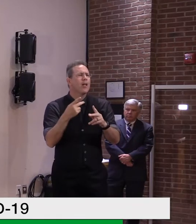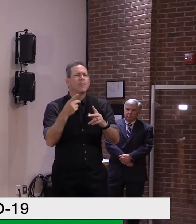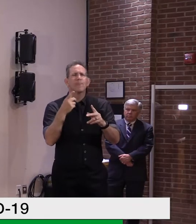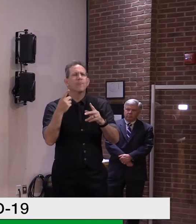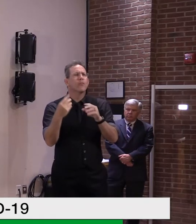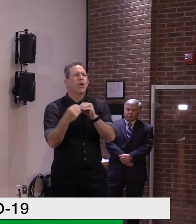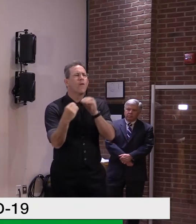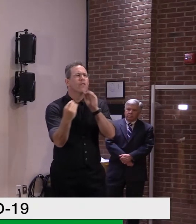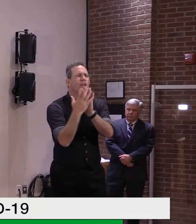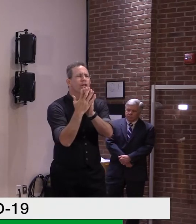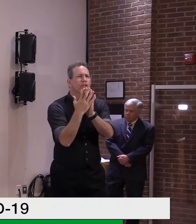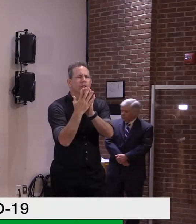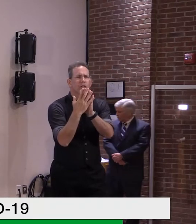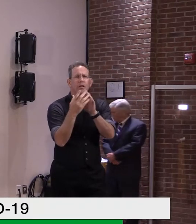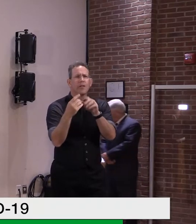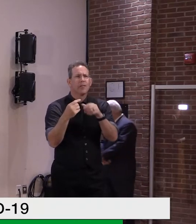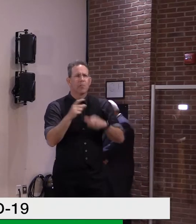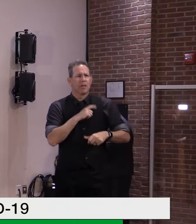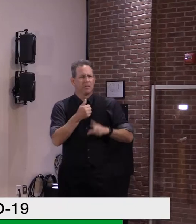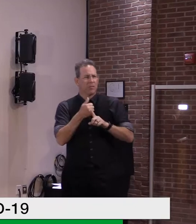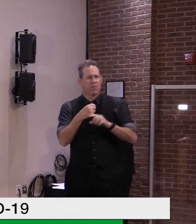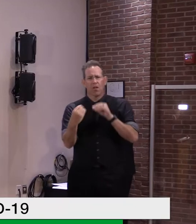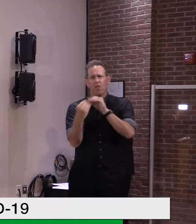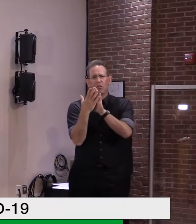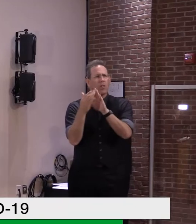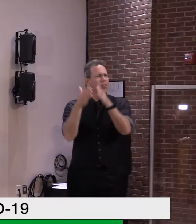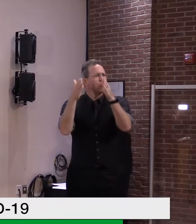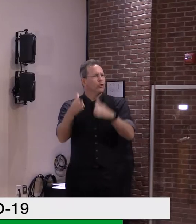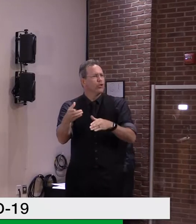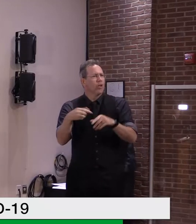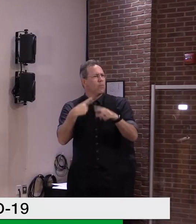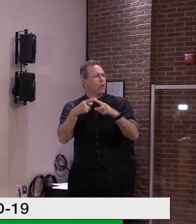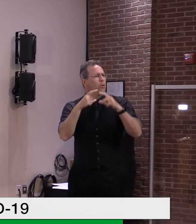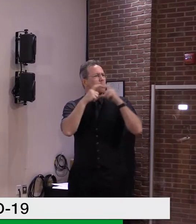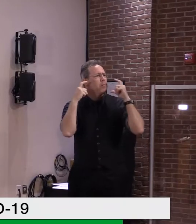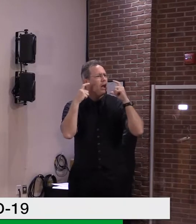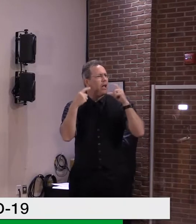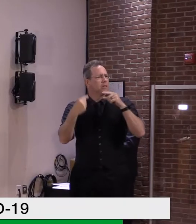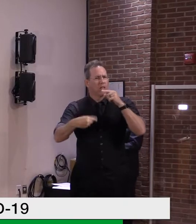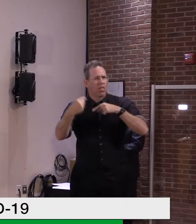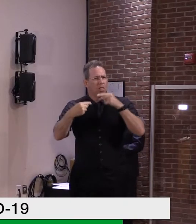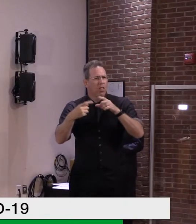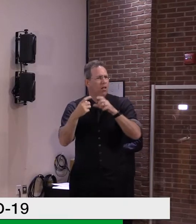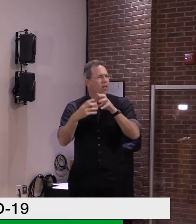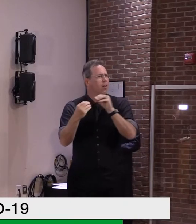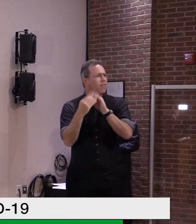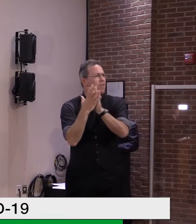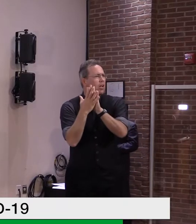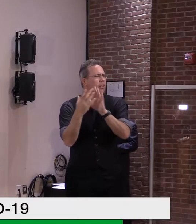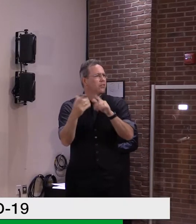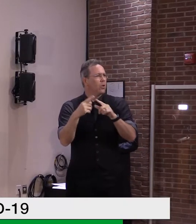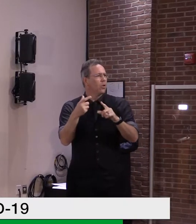whether the other private citizen wasn't wearing it and they got into some sort of